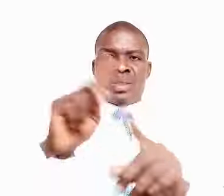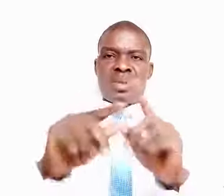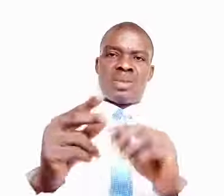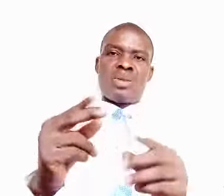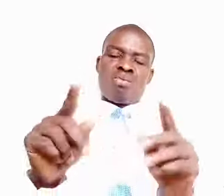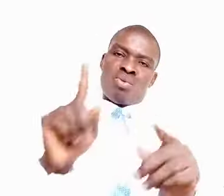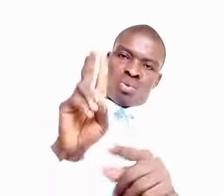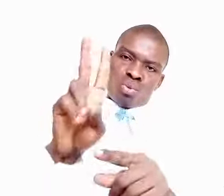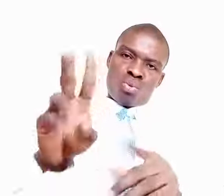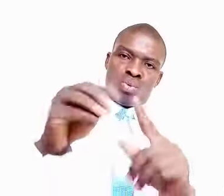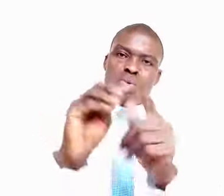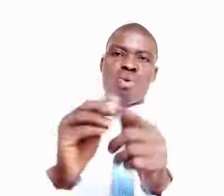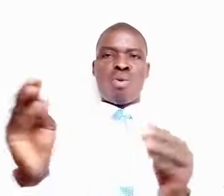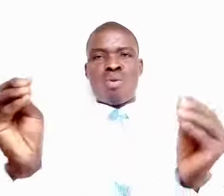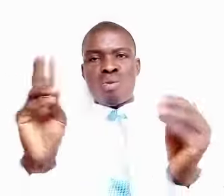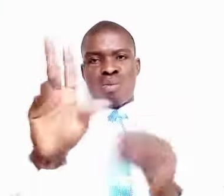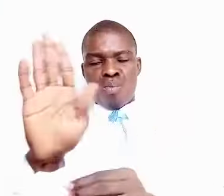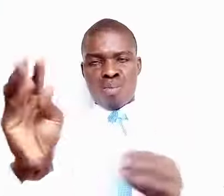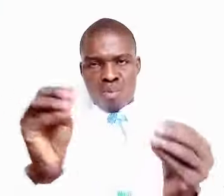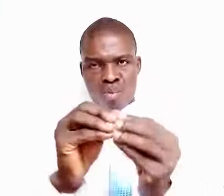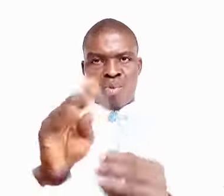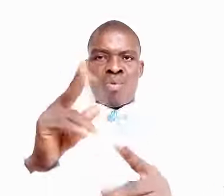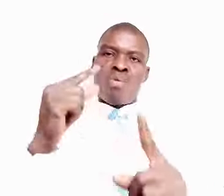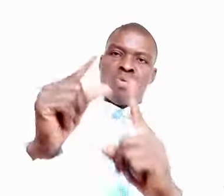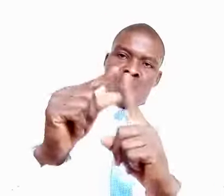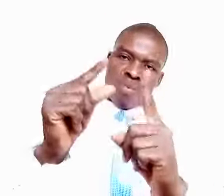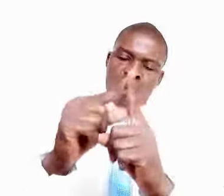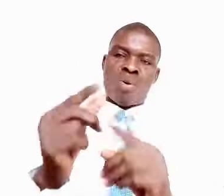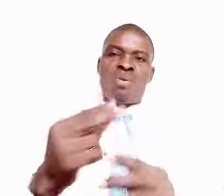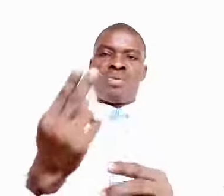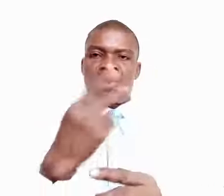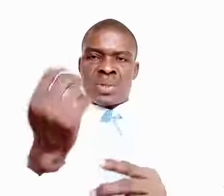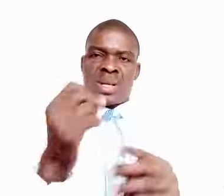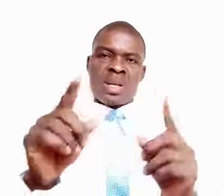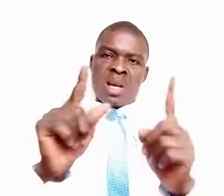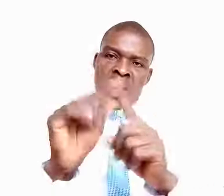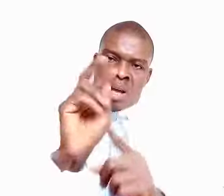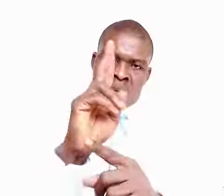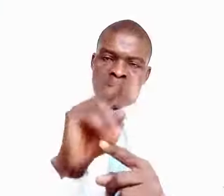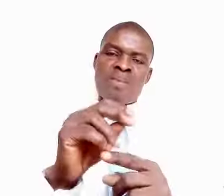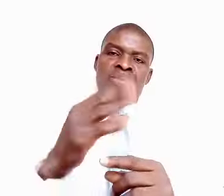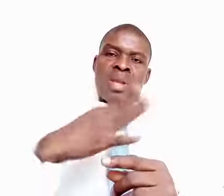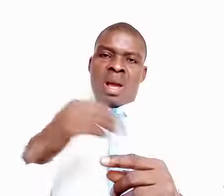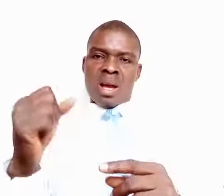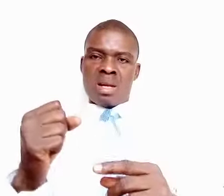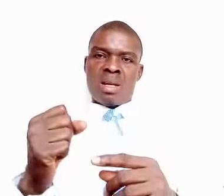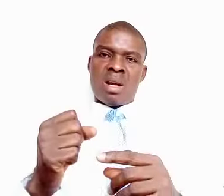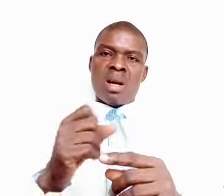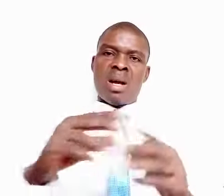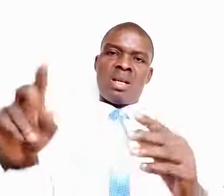words, usually at the end of lines in poems. Heart and start